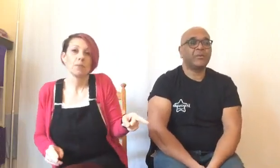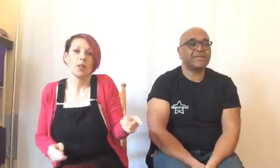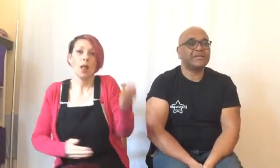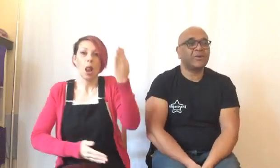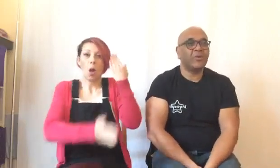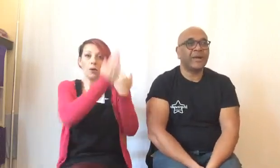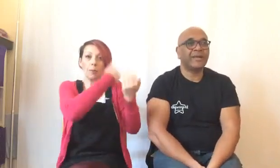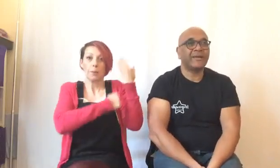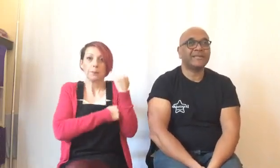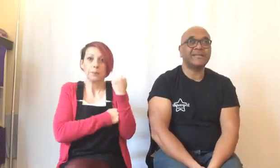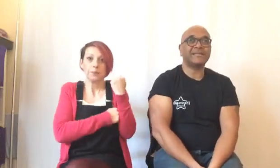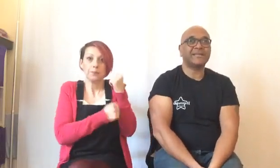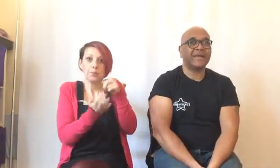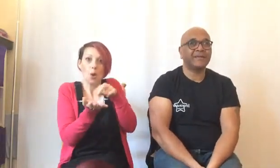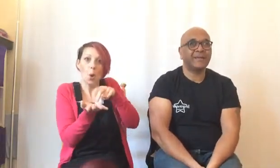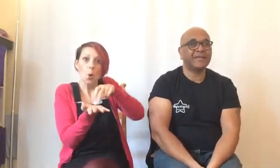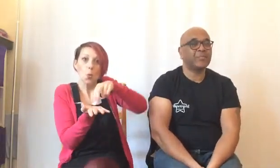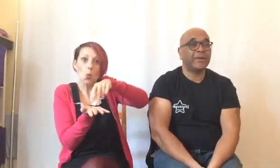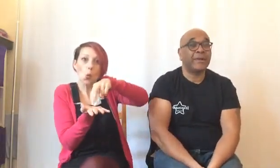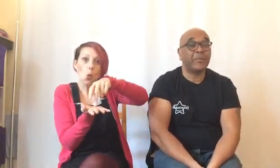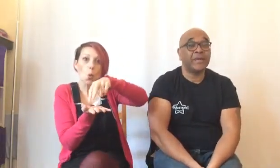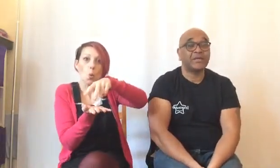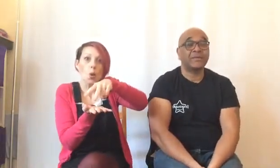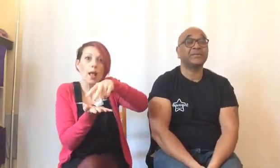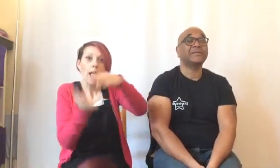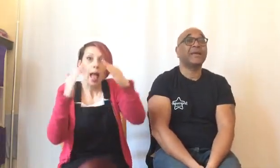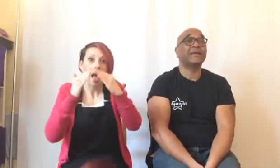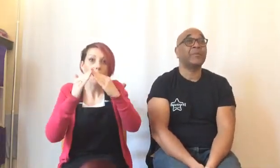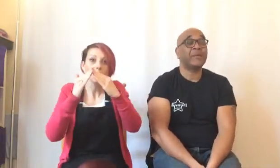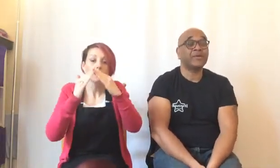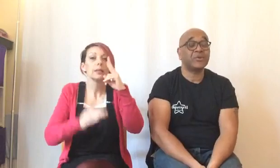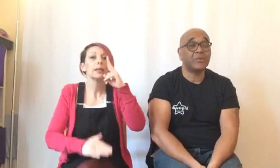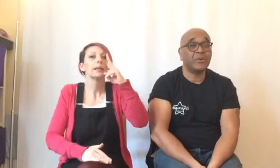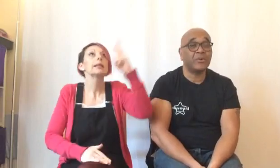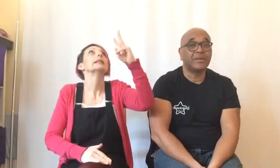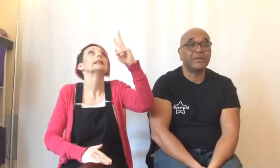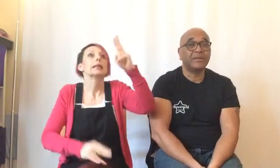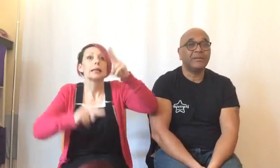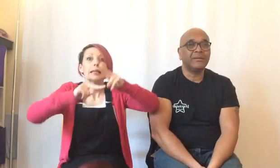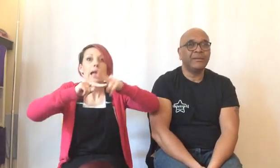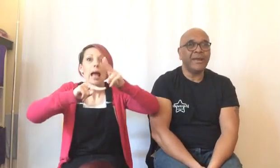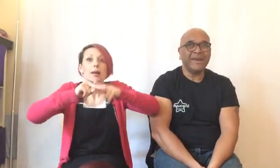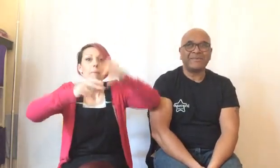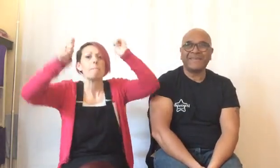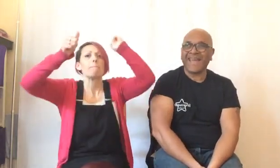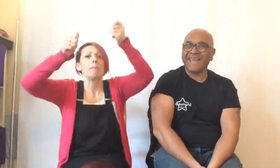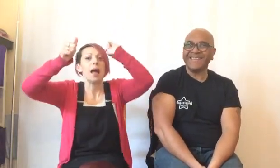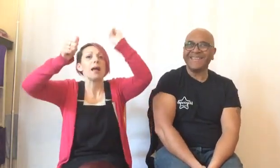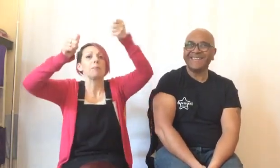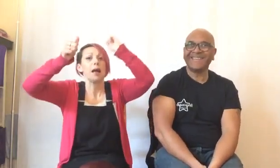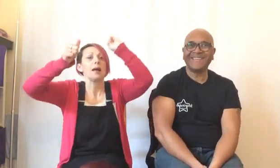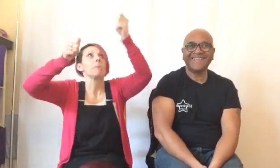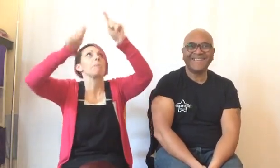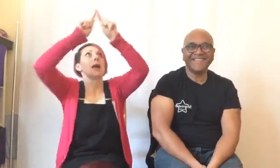he walks into the hallway, sees his dad, and he's putting up a picture. He's nailing up a picture on the wall. "Hello,